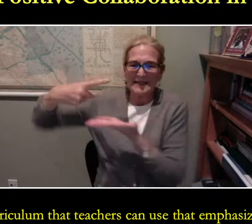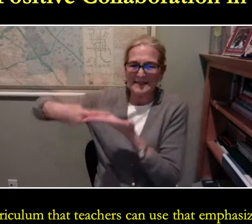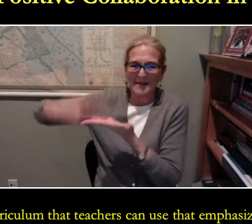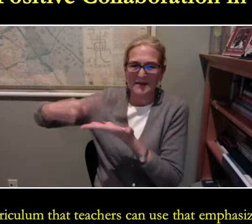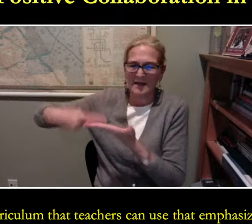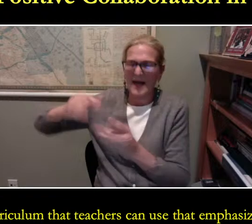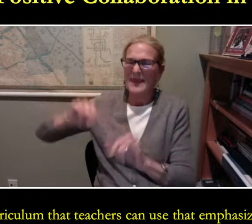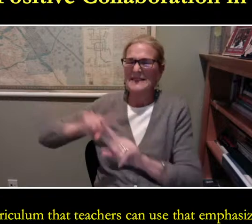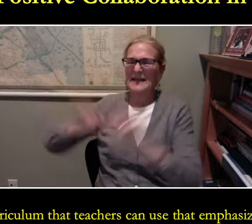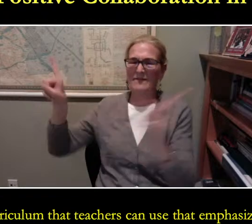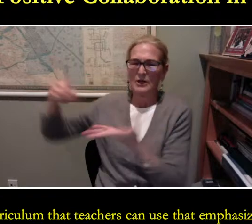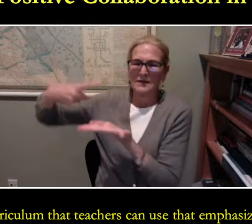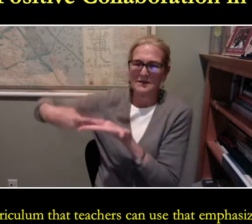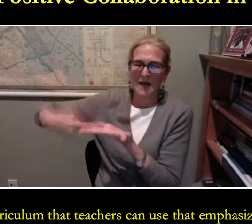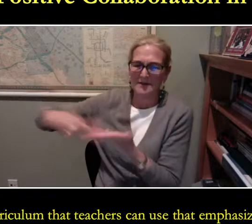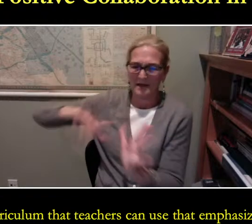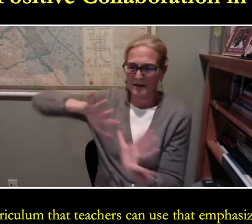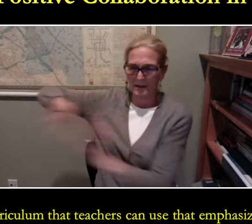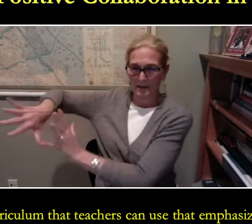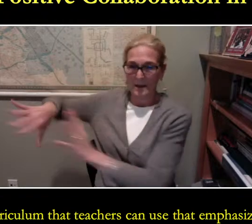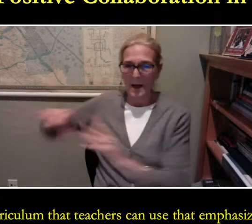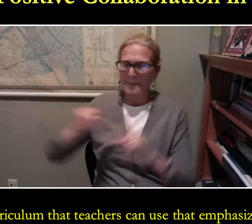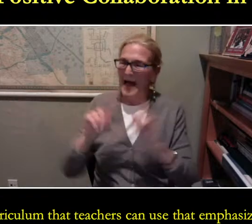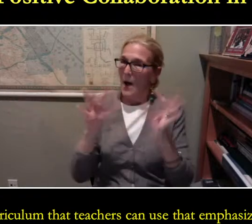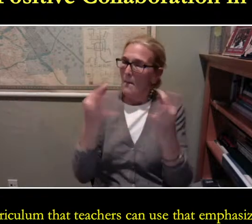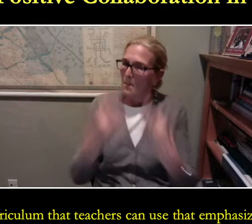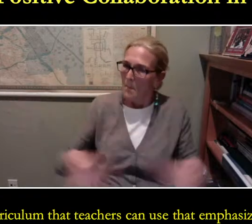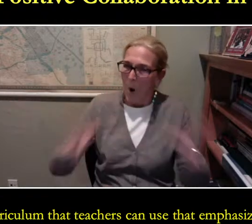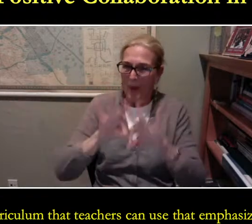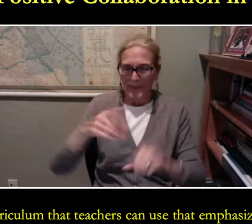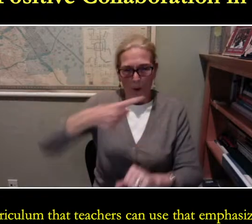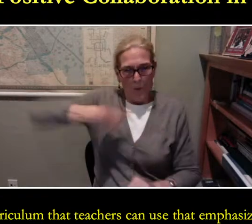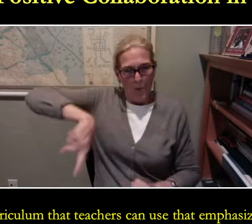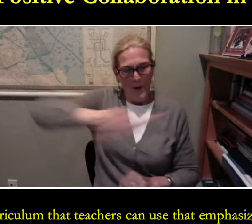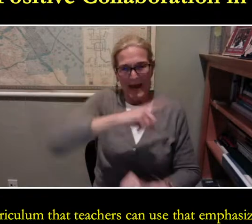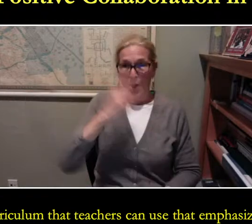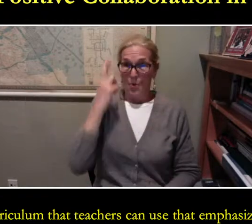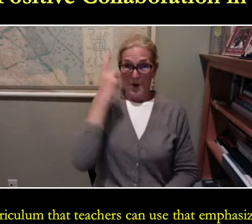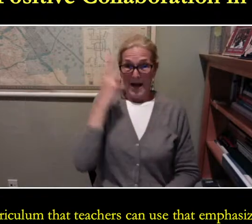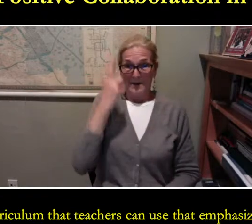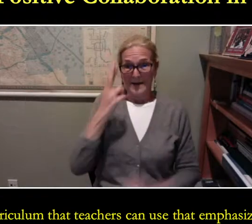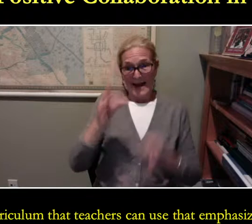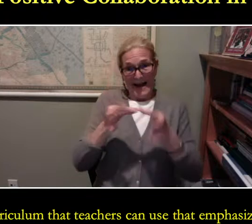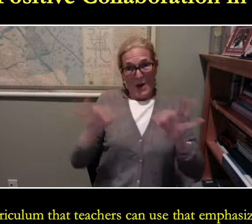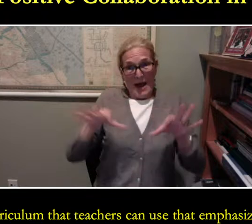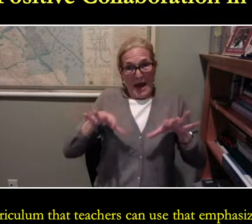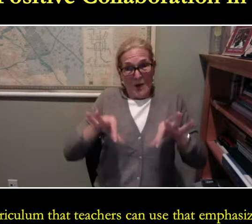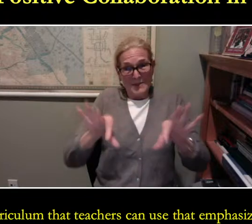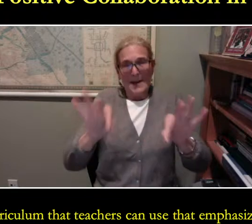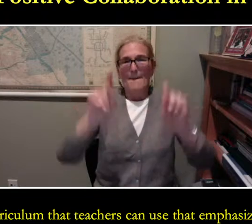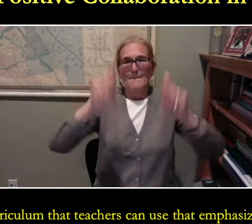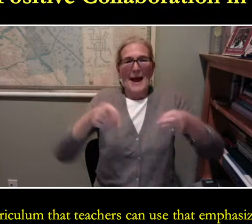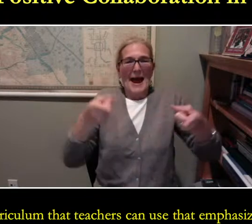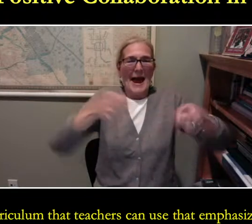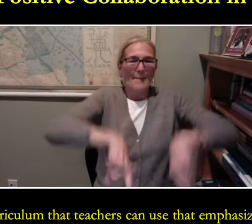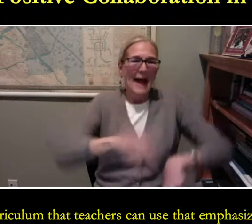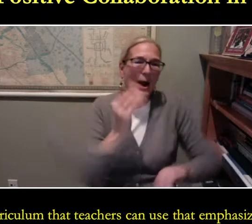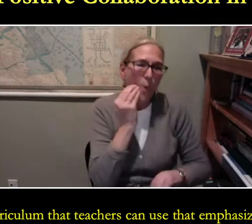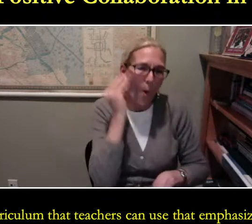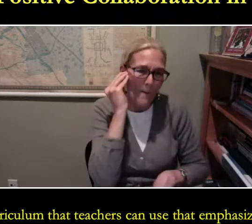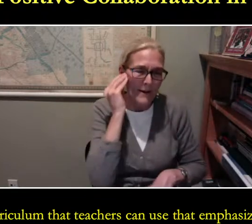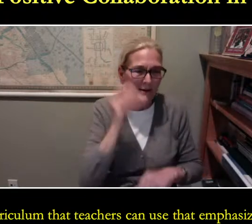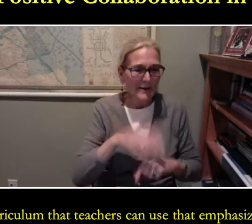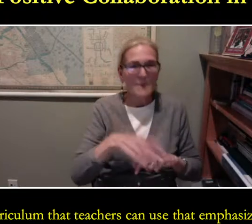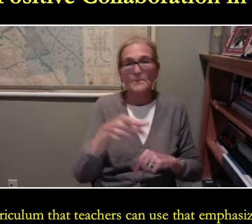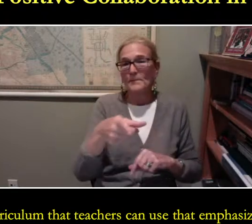not a big fan of that. I don't, of course, that's a completely different discussion from tonight. So we don't need to go down that road. But I think it is important that we